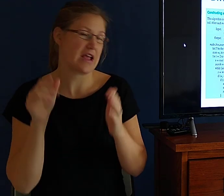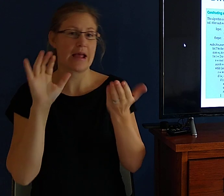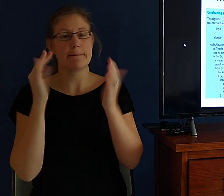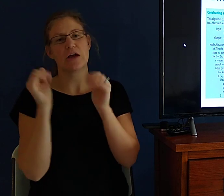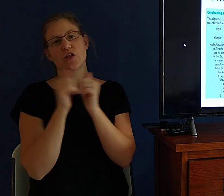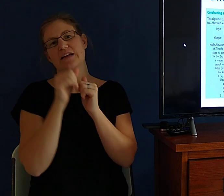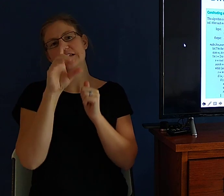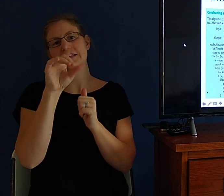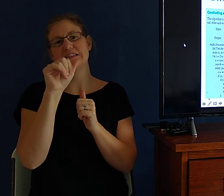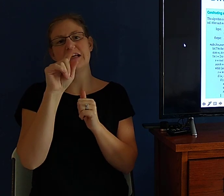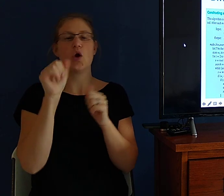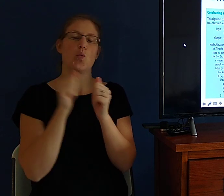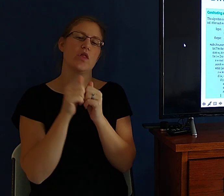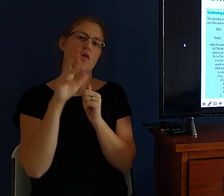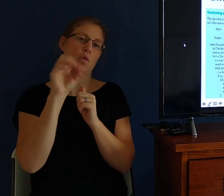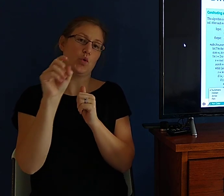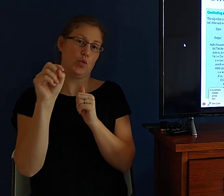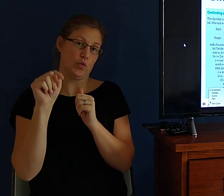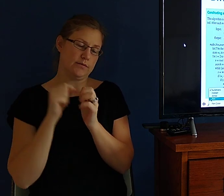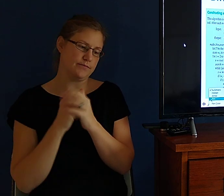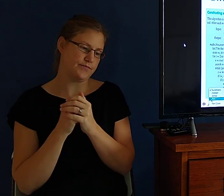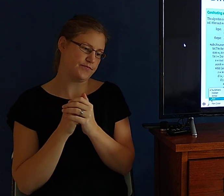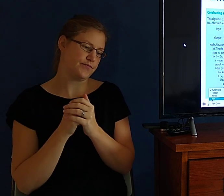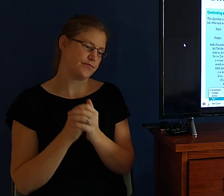root. Okay, here we go.